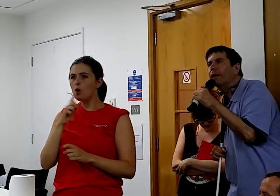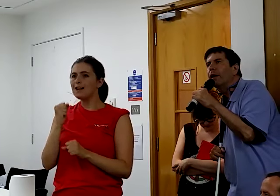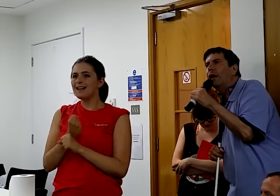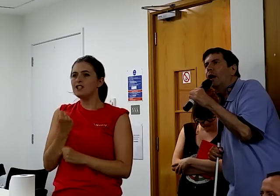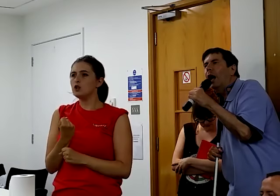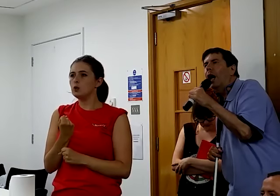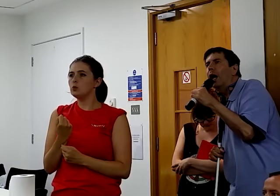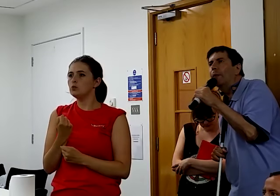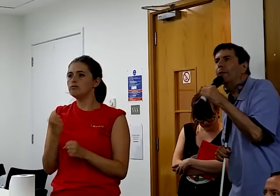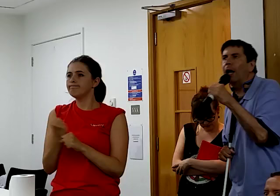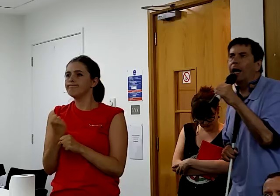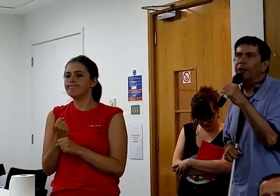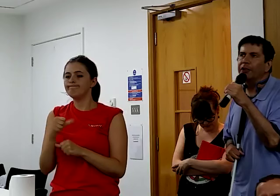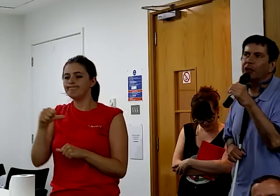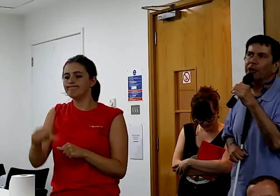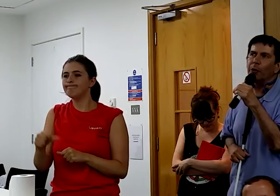here.